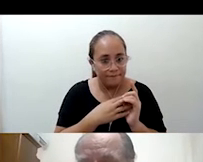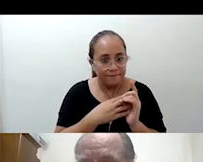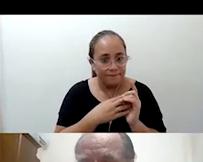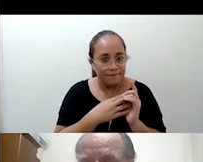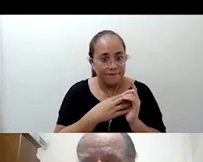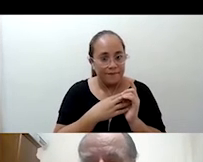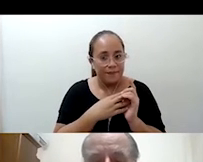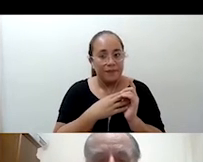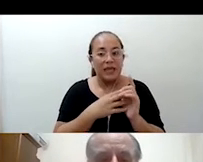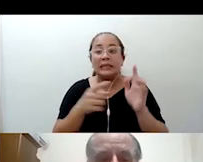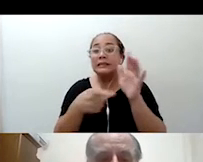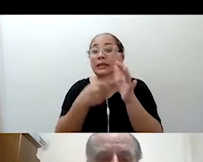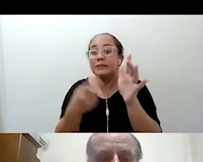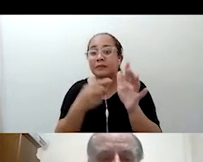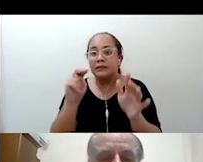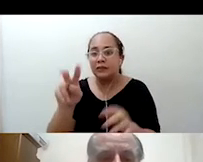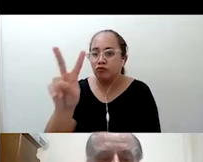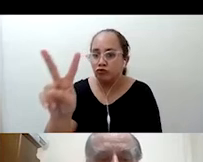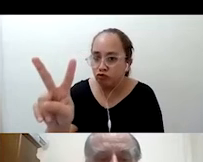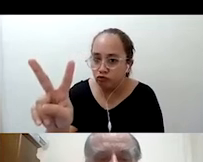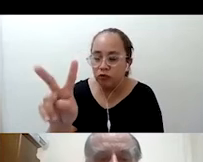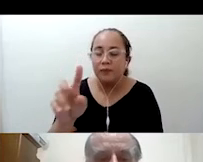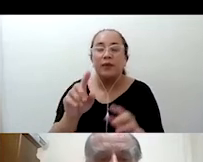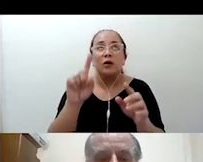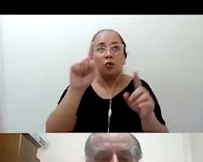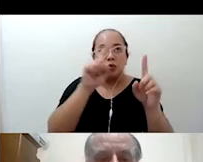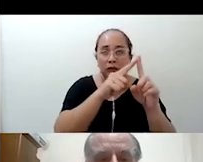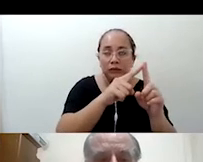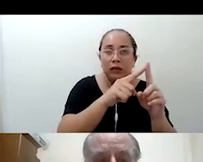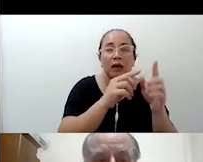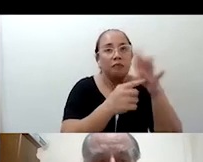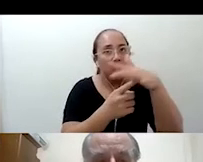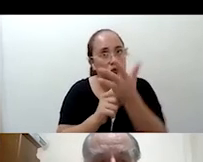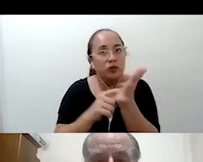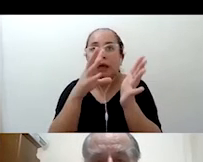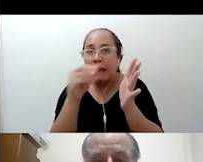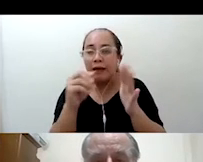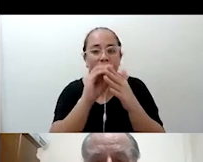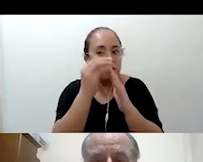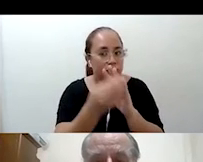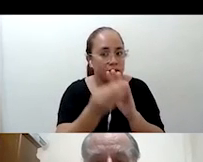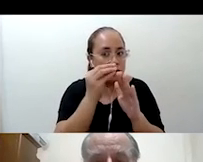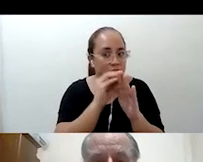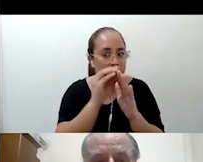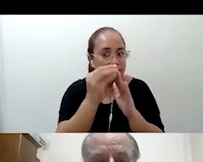sometimes we need two, palm orientation and finger orientation.